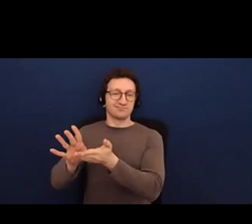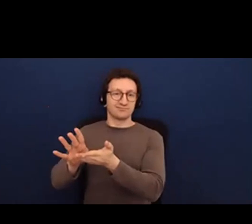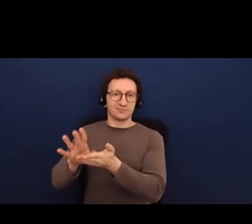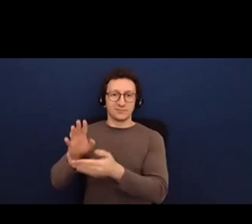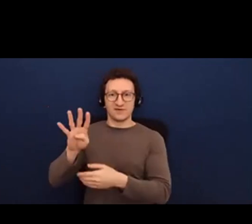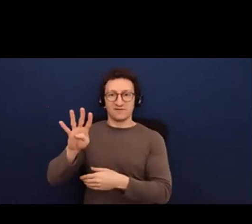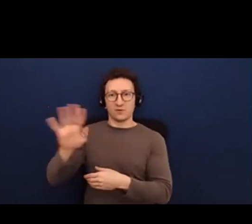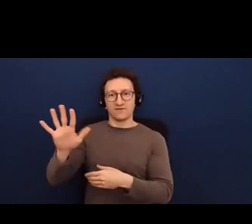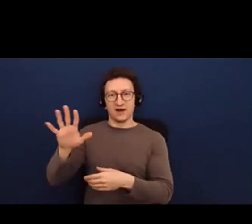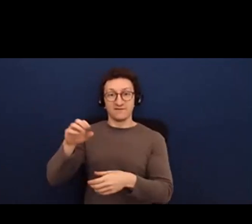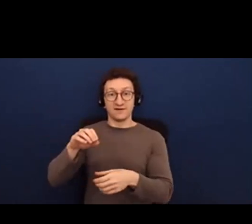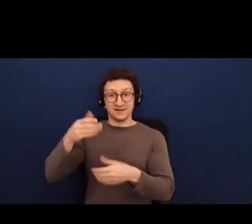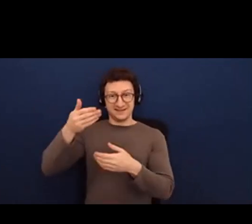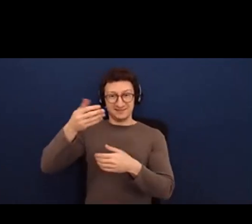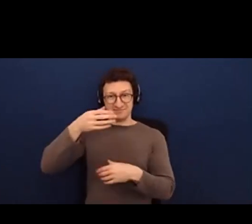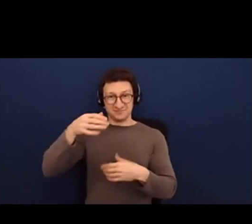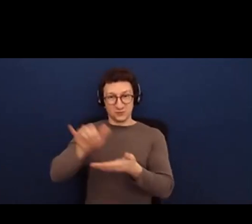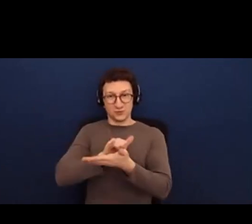Herald Square opposite Macy's.